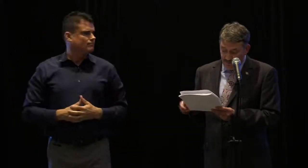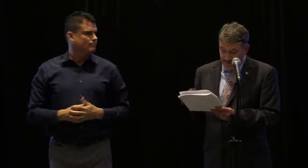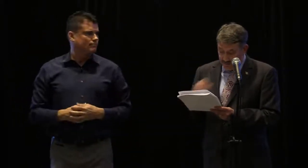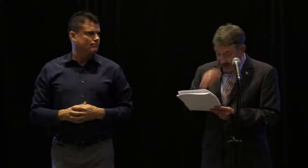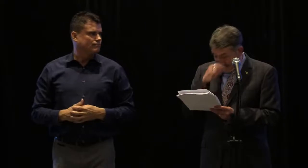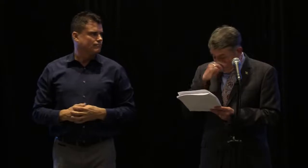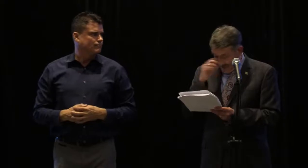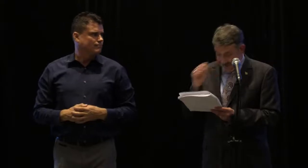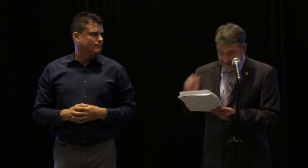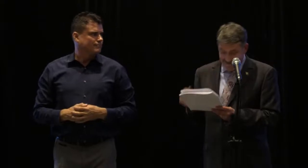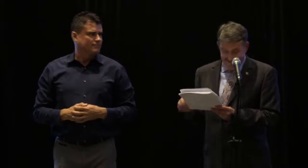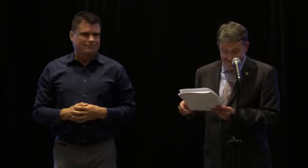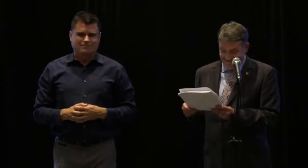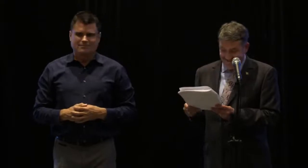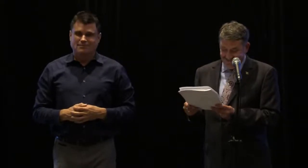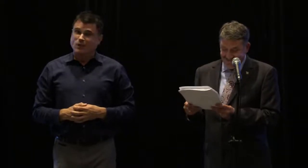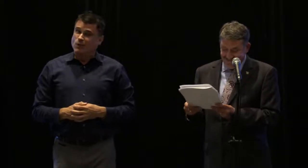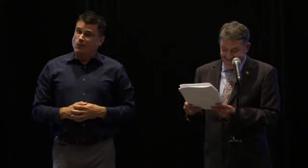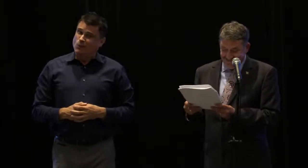So,